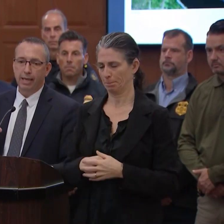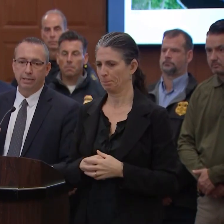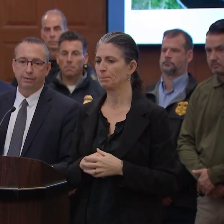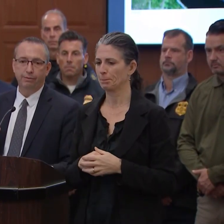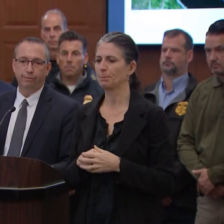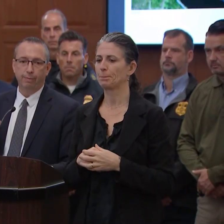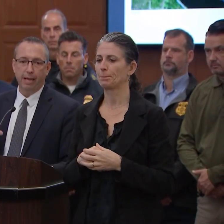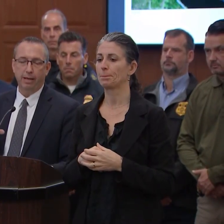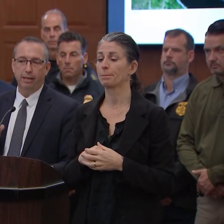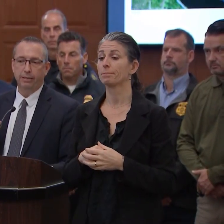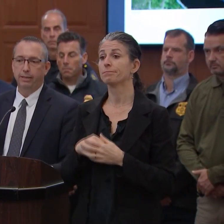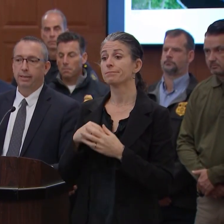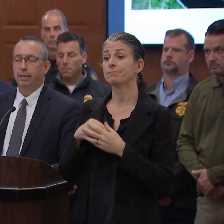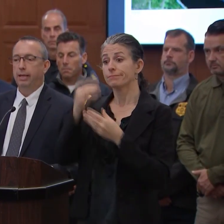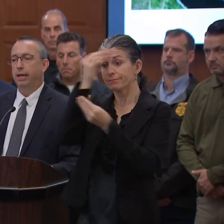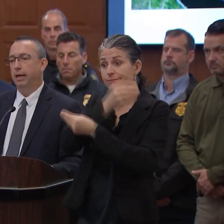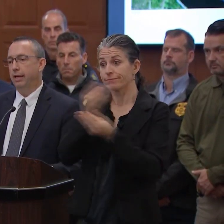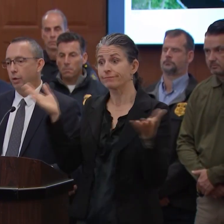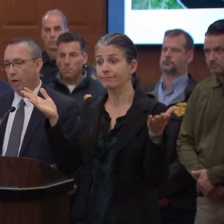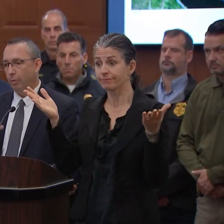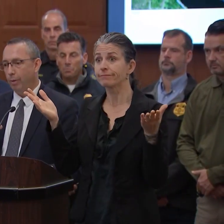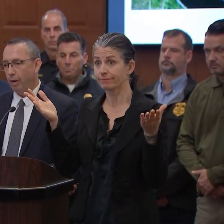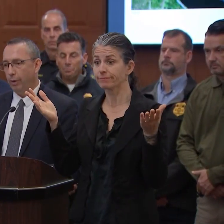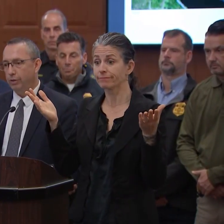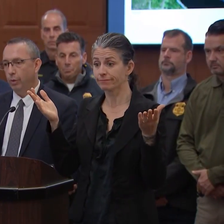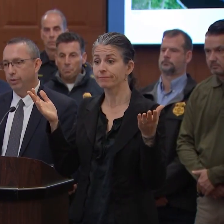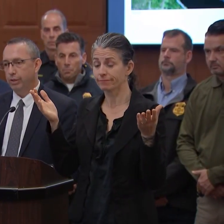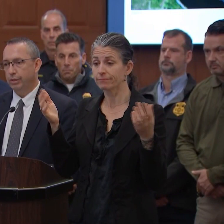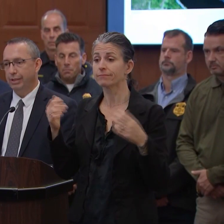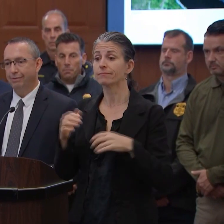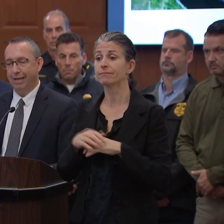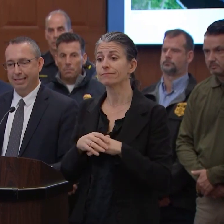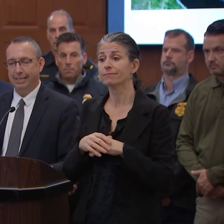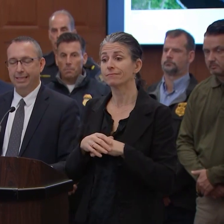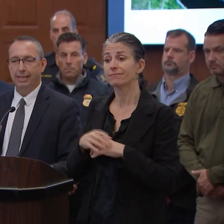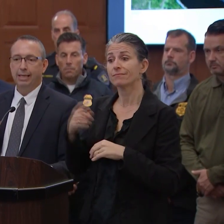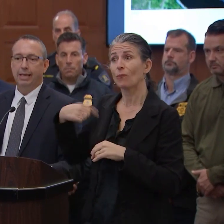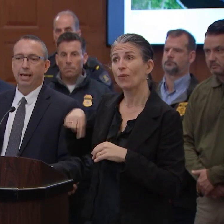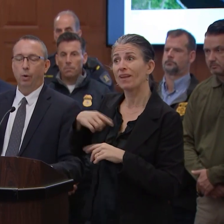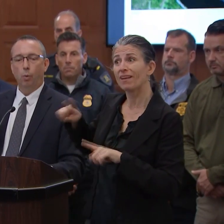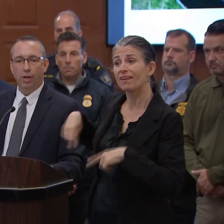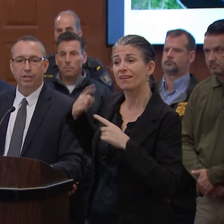very intensive manhunt, an incredible amount of resources